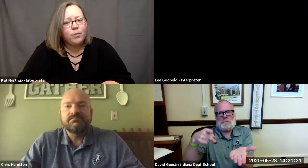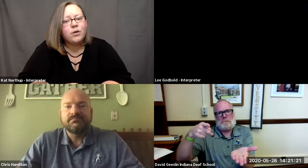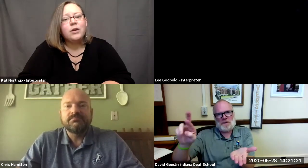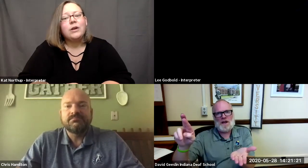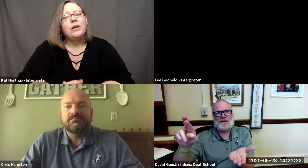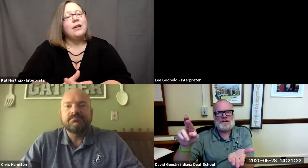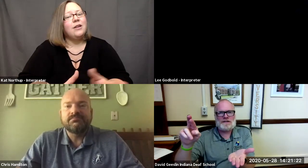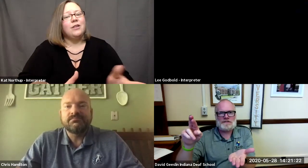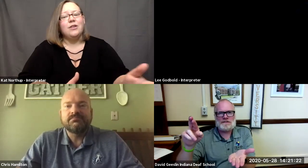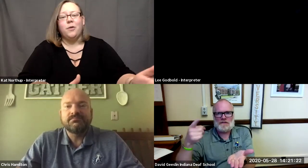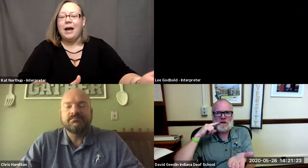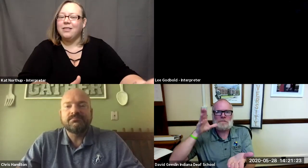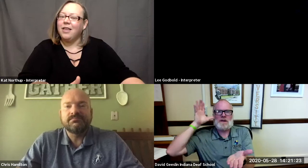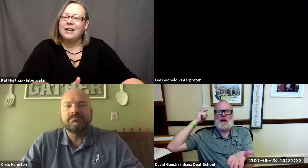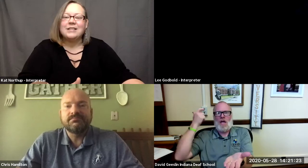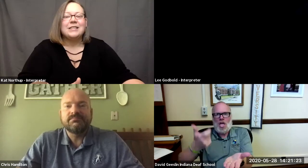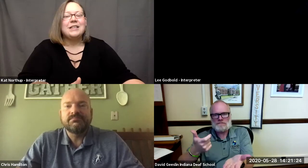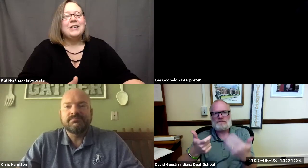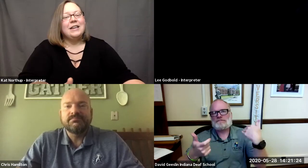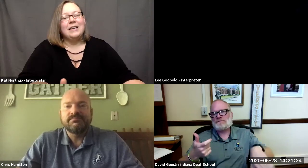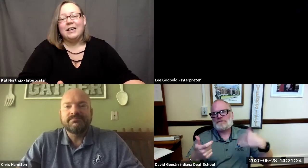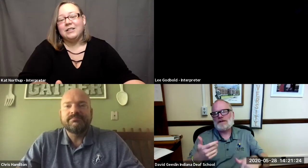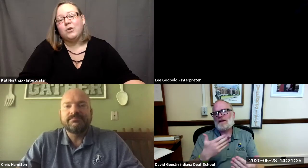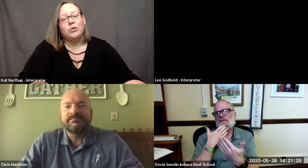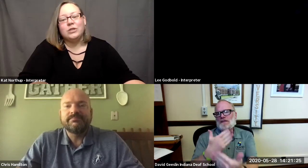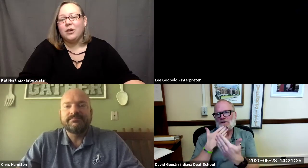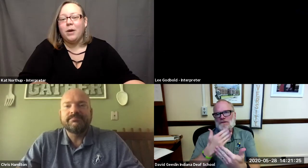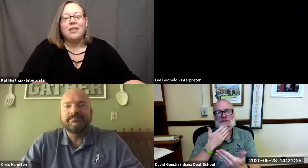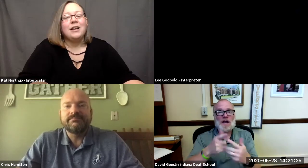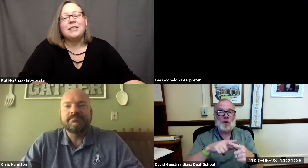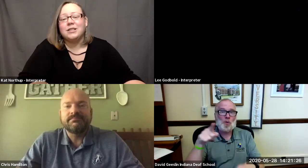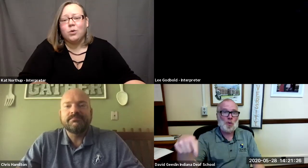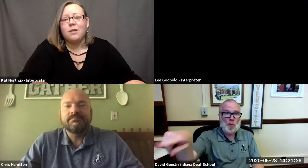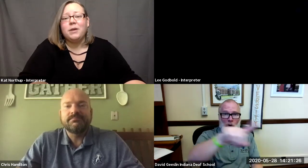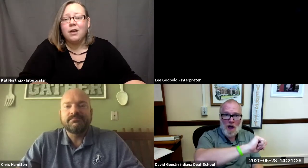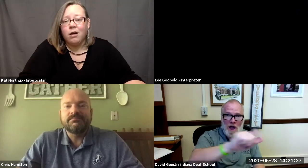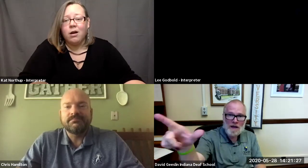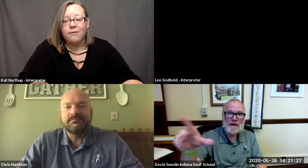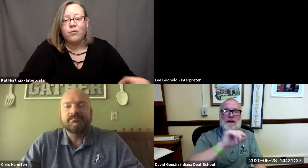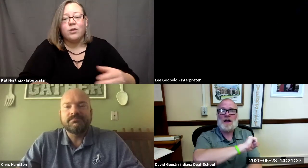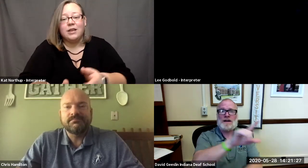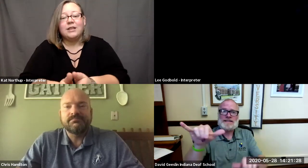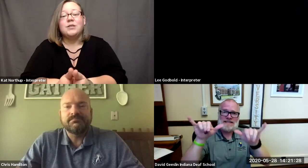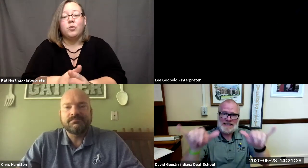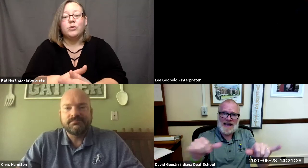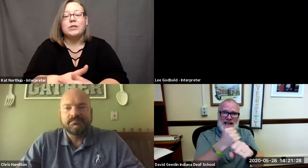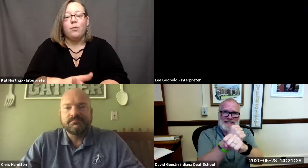number. Athletics and schools. Athletics is sort of the PR for the schools that we're